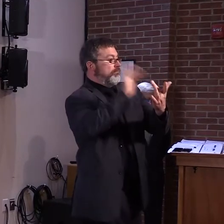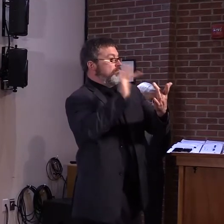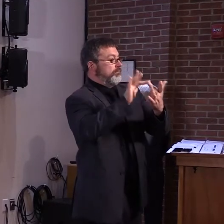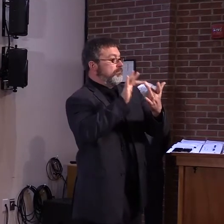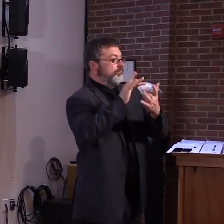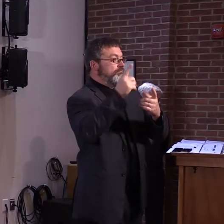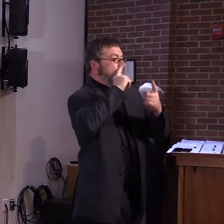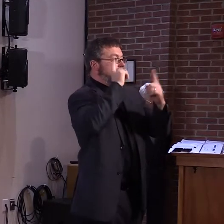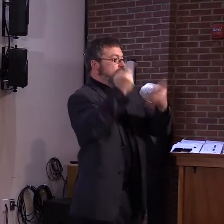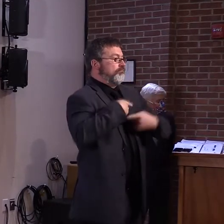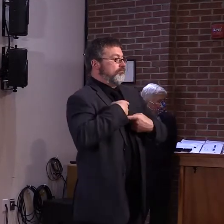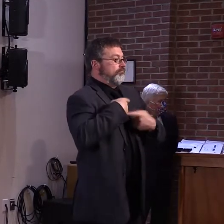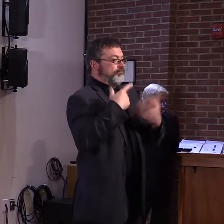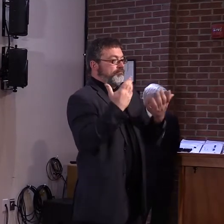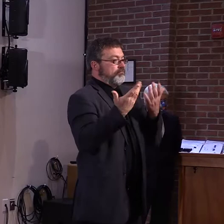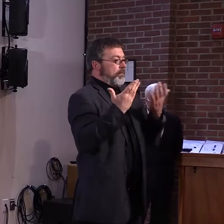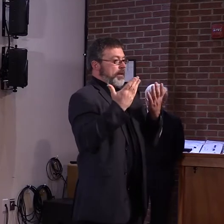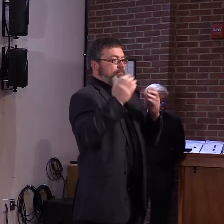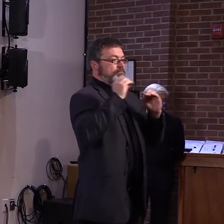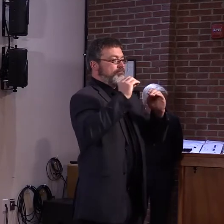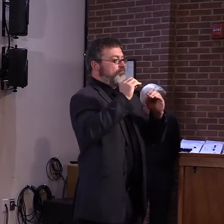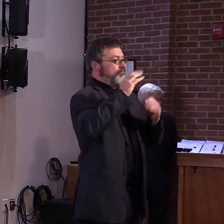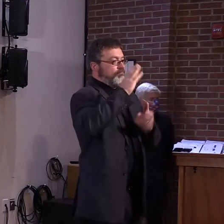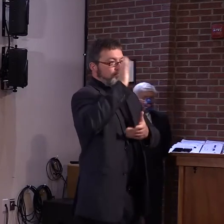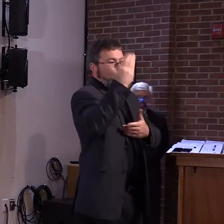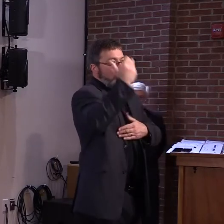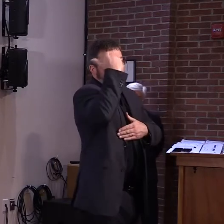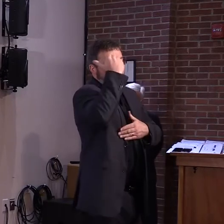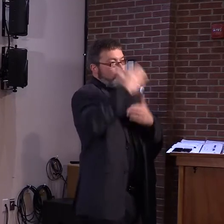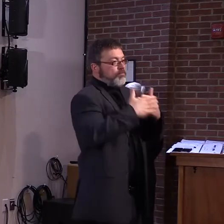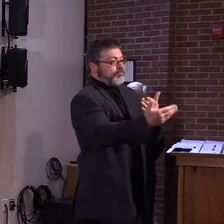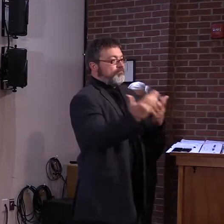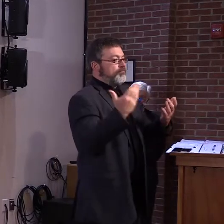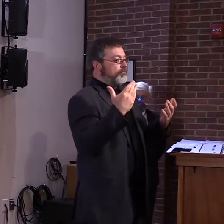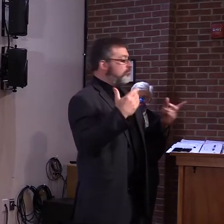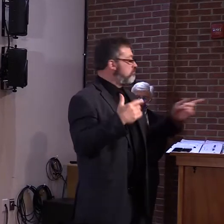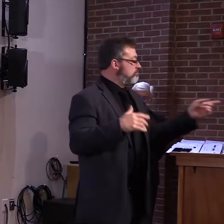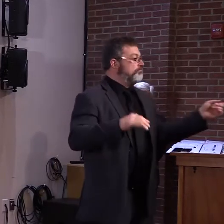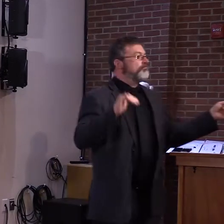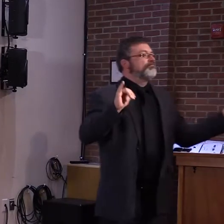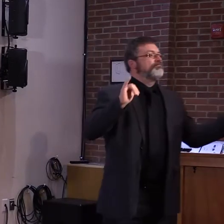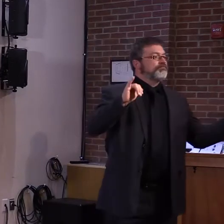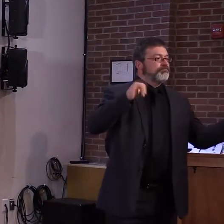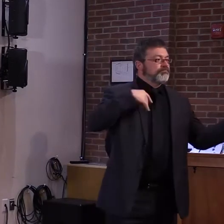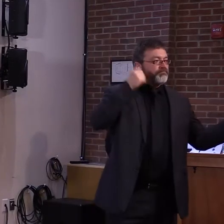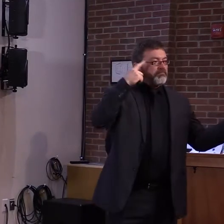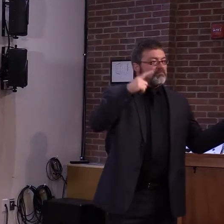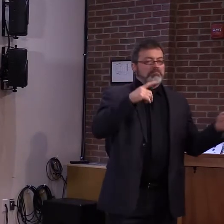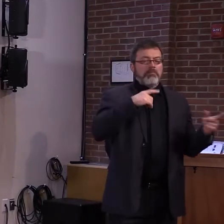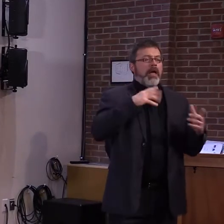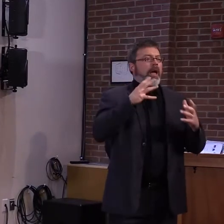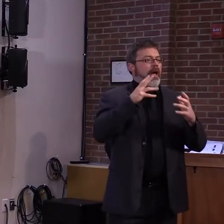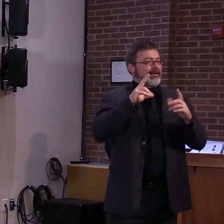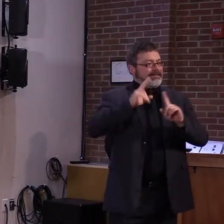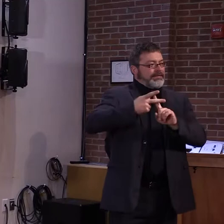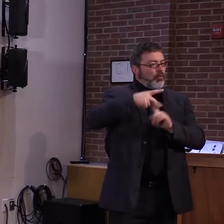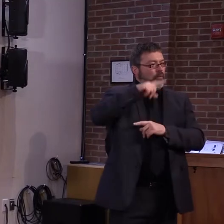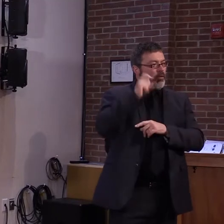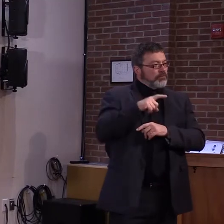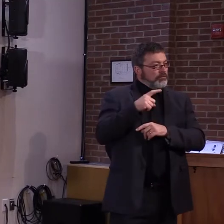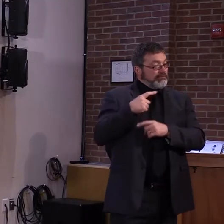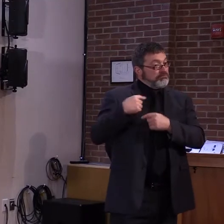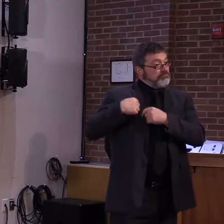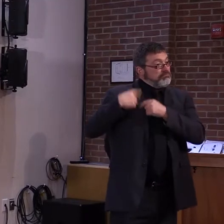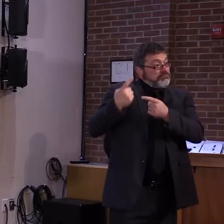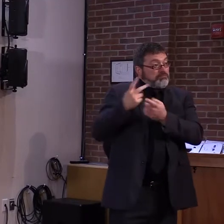their home states who end up being cases. Got it. And we've had a couple weeks of college students back, so no major case spikes, as